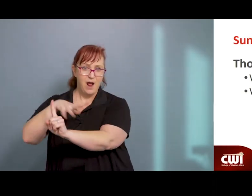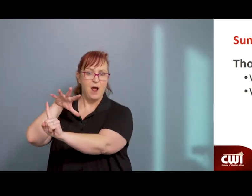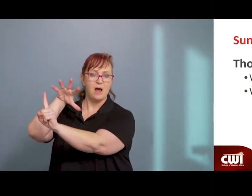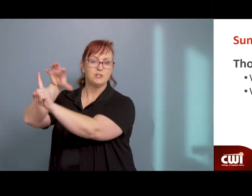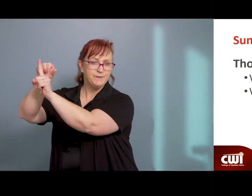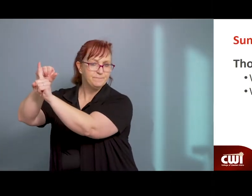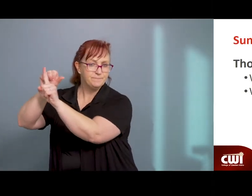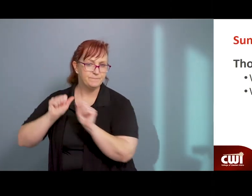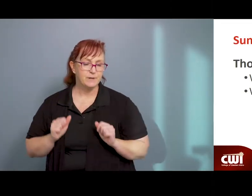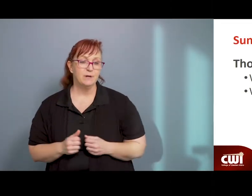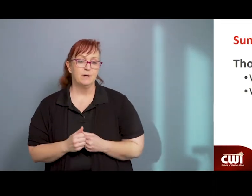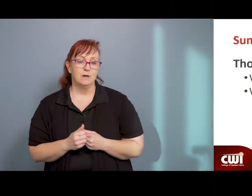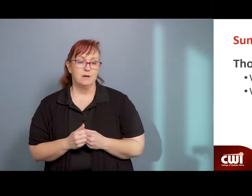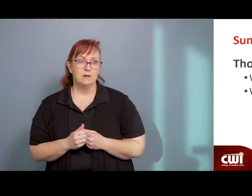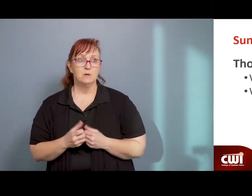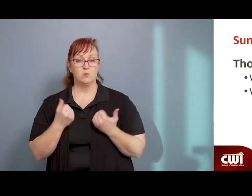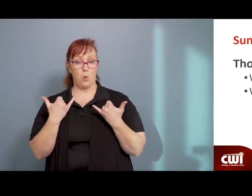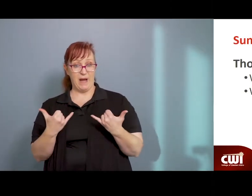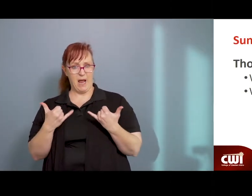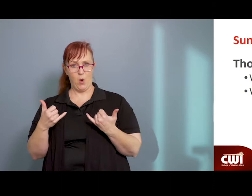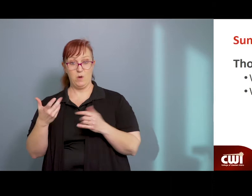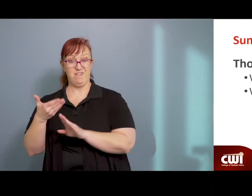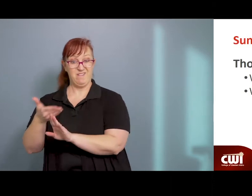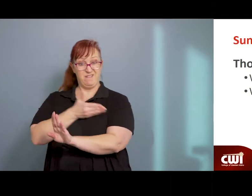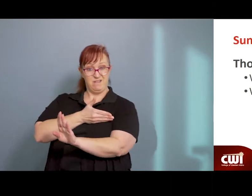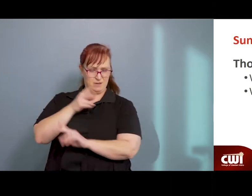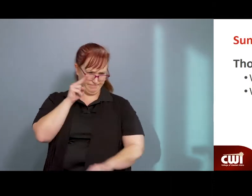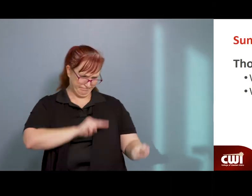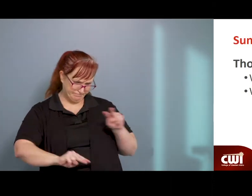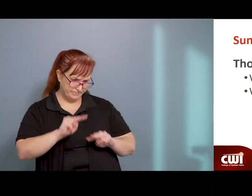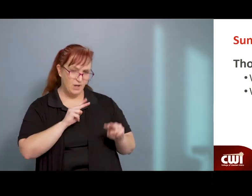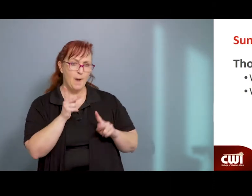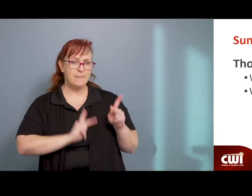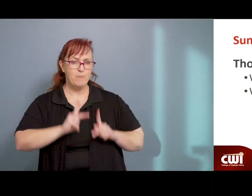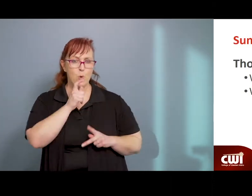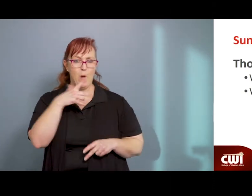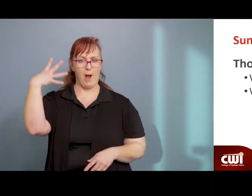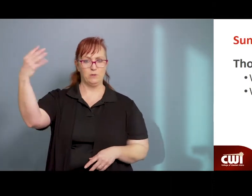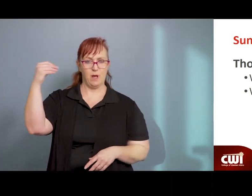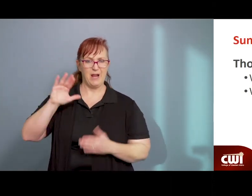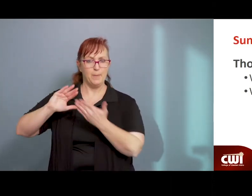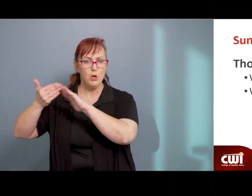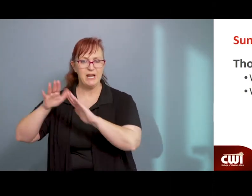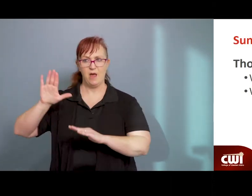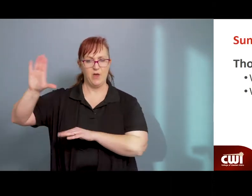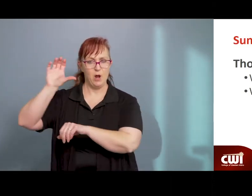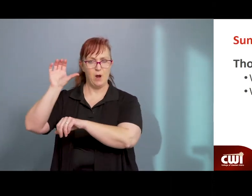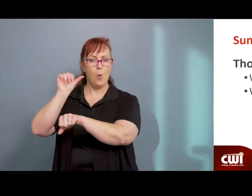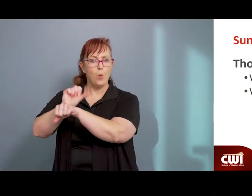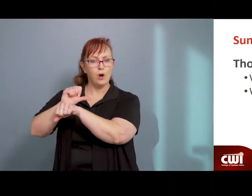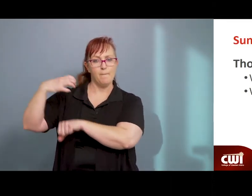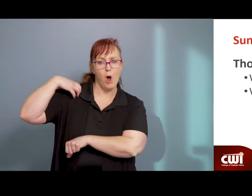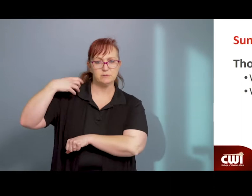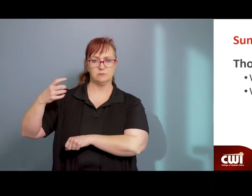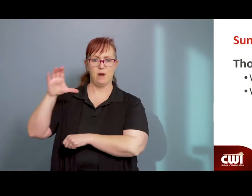we've been looking at what are the people externally saying. This is a message loud and clear coming to